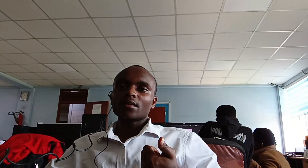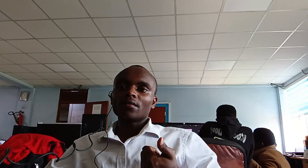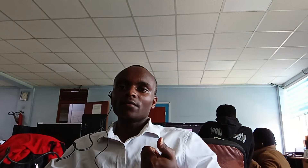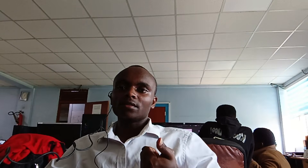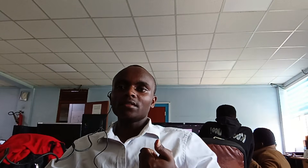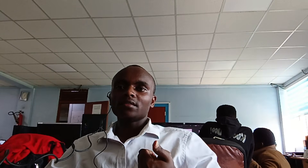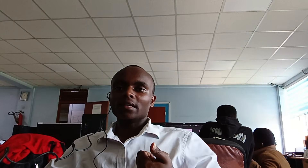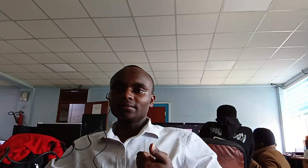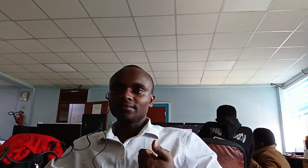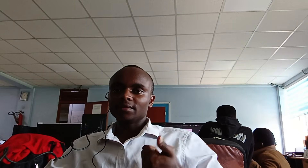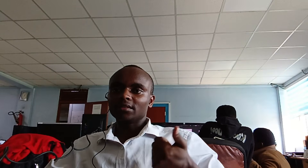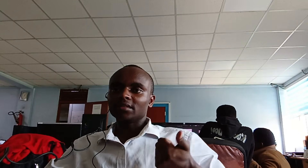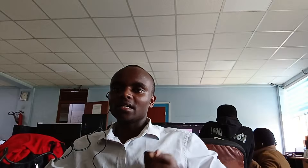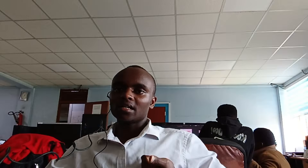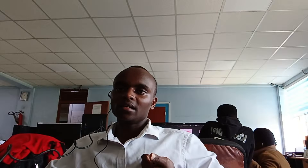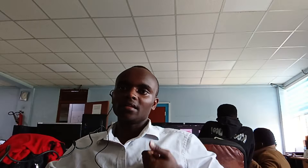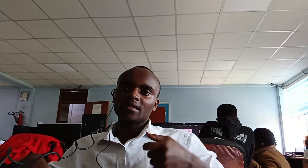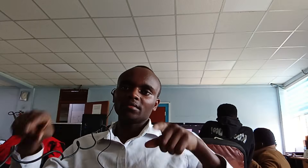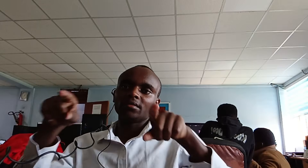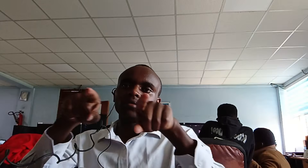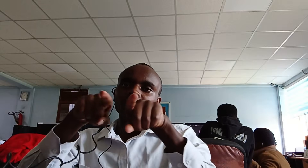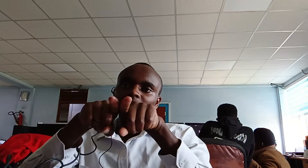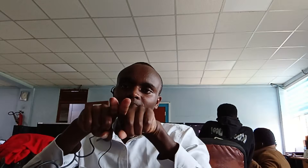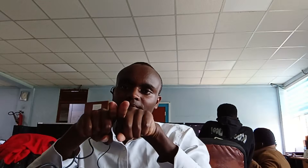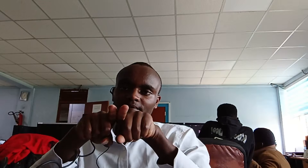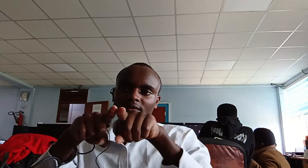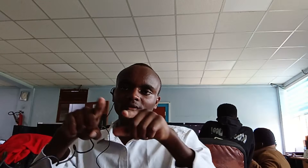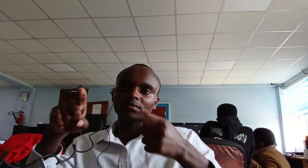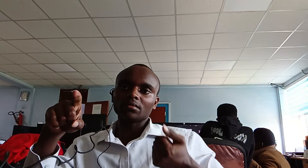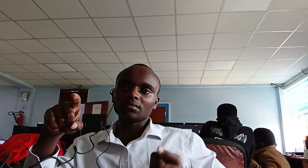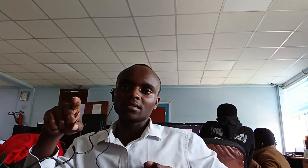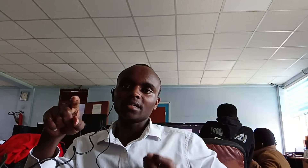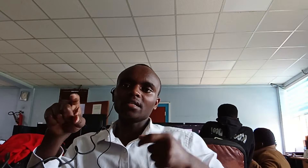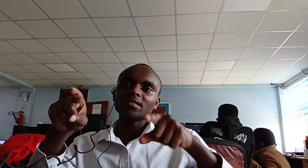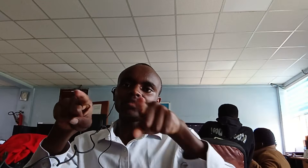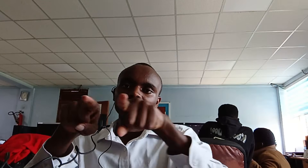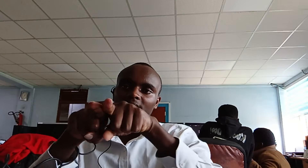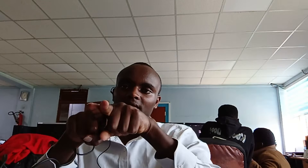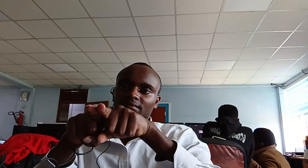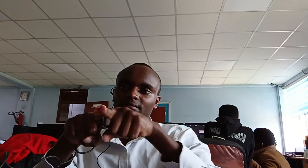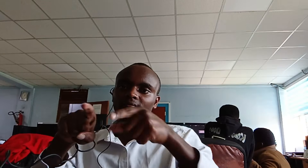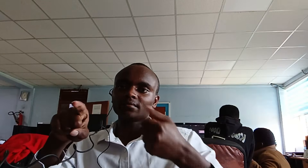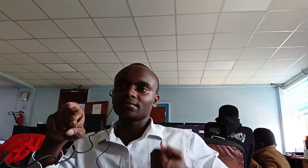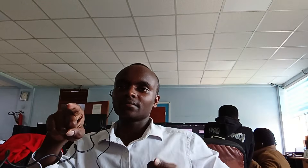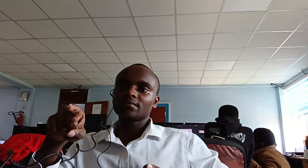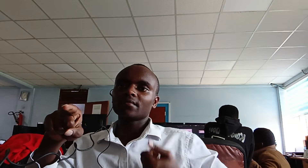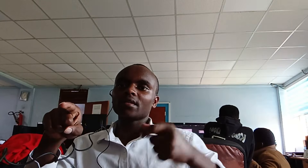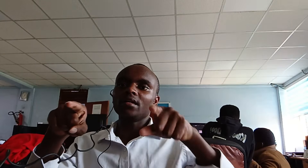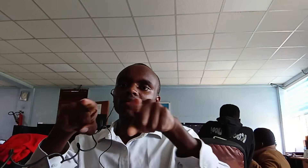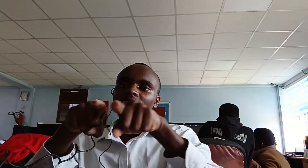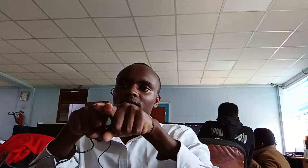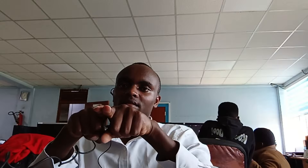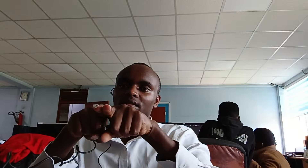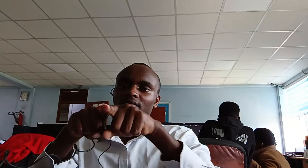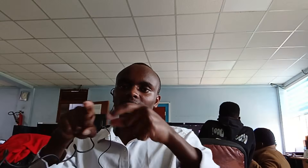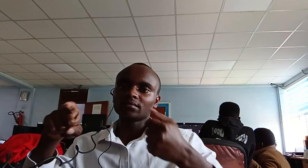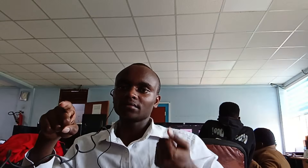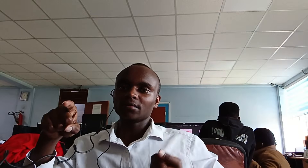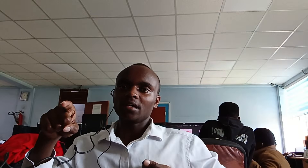for sister, it's girl and then same. So sister. sister, and